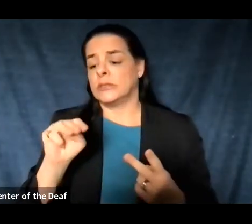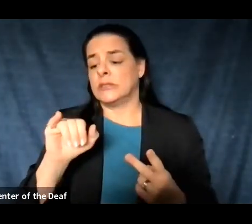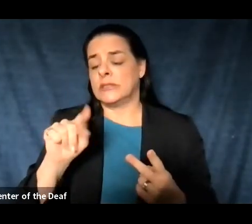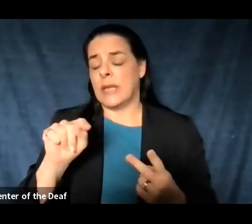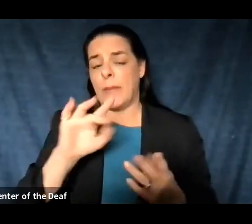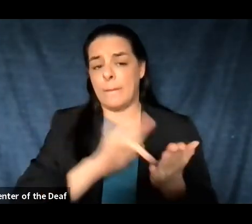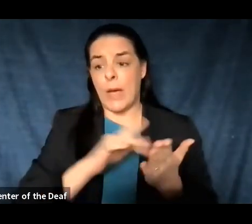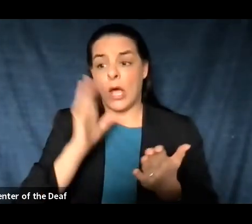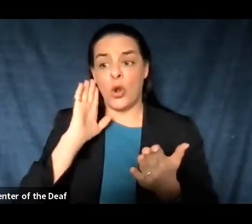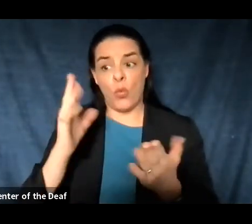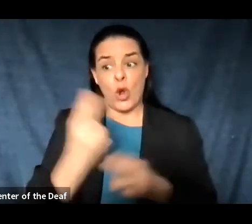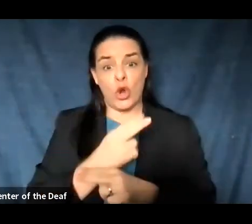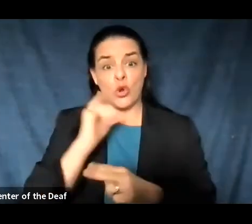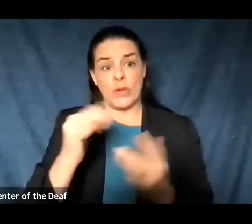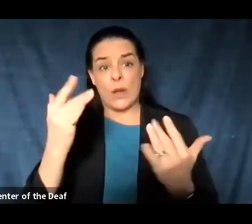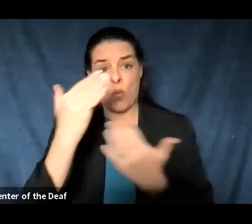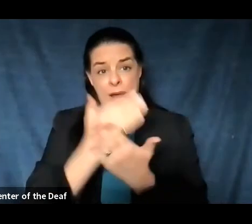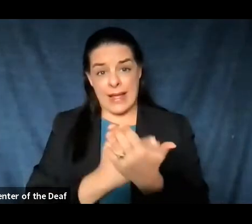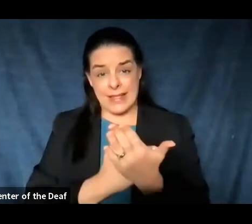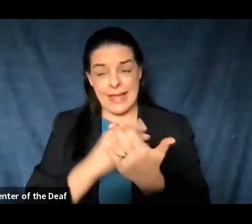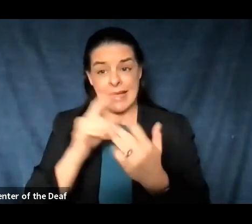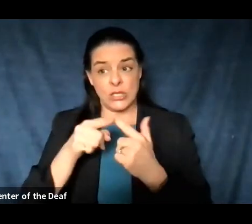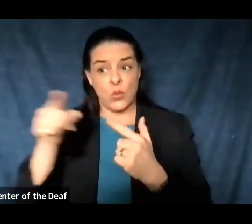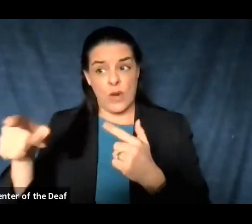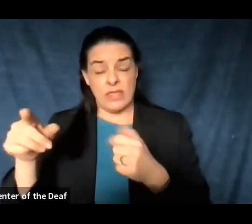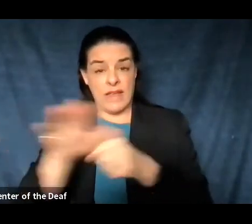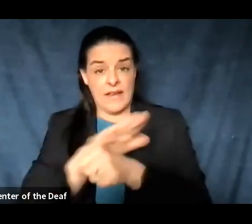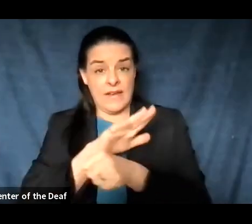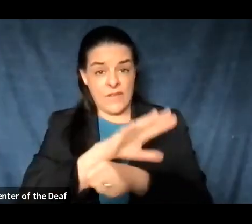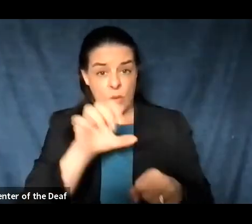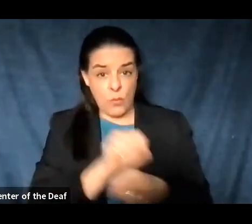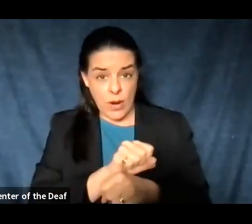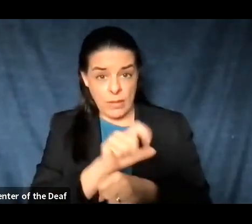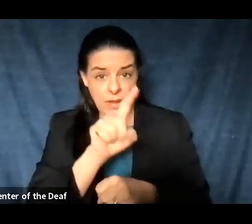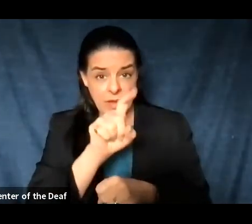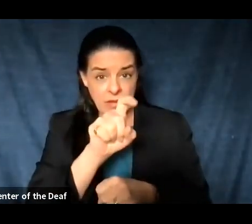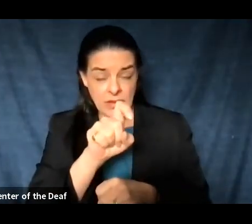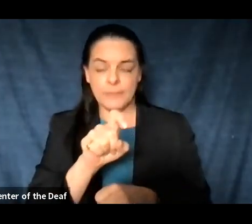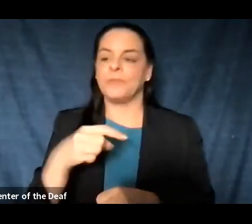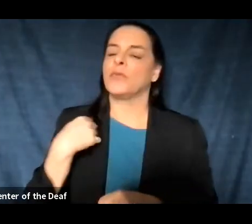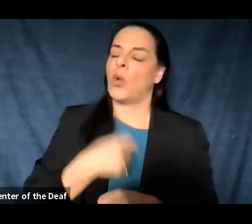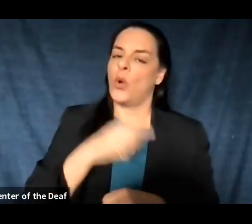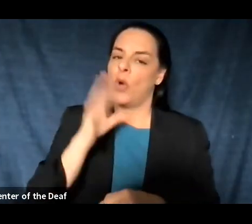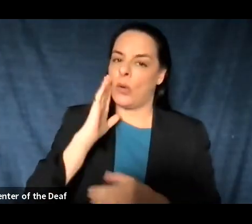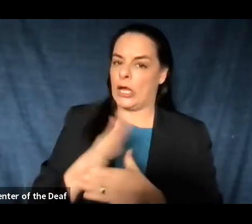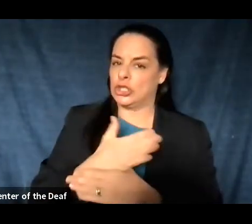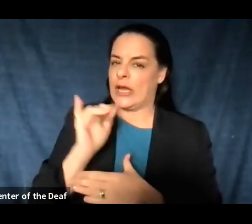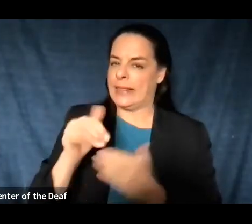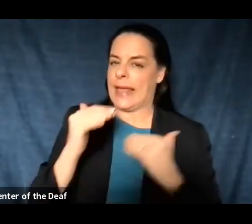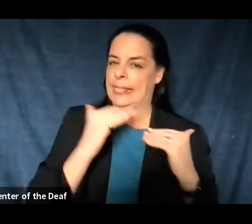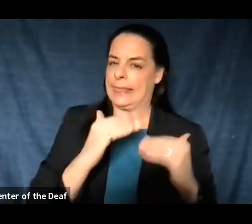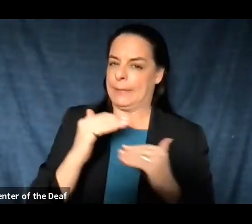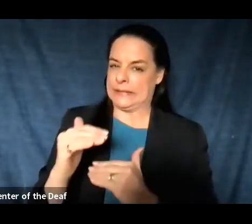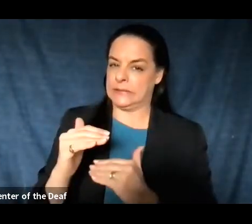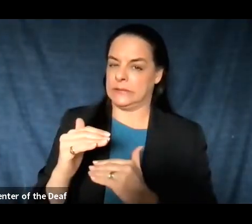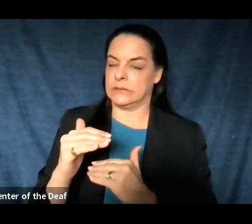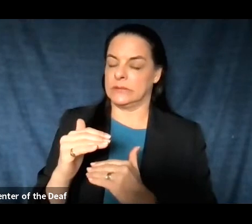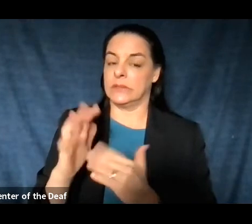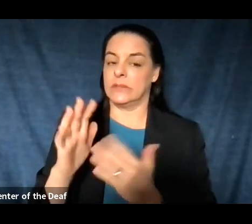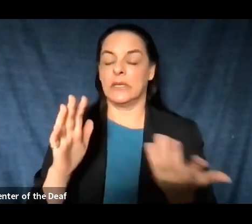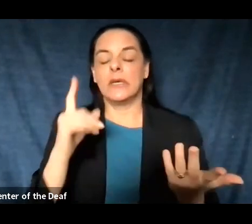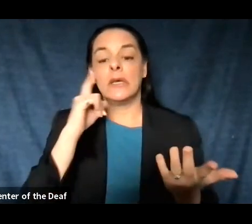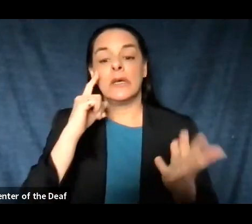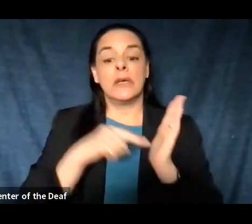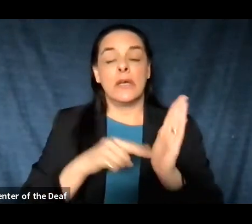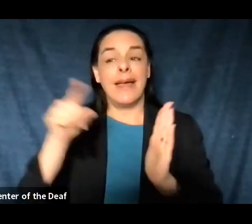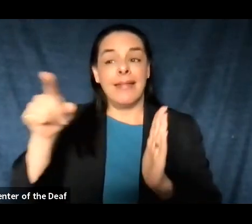when filling vaccination appointment slots? We will be sharing that on a limited basis. If say they've planned